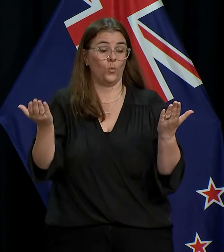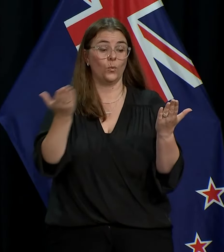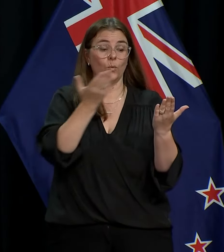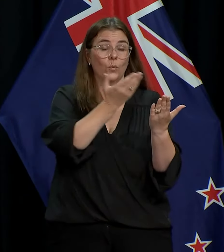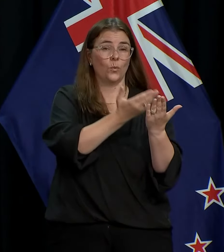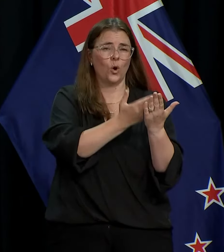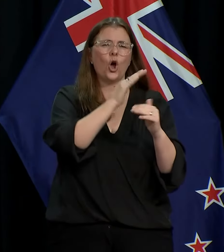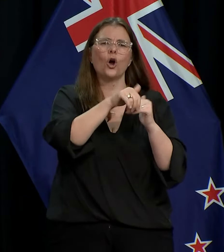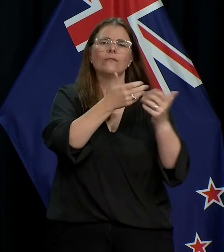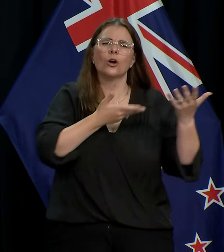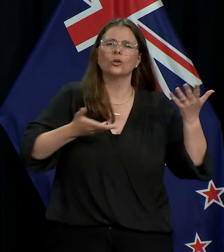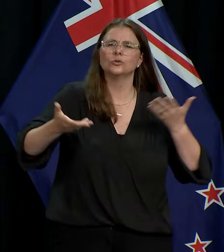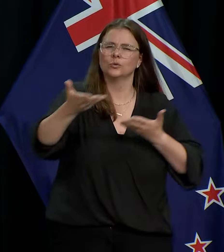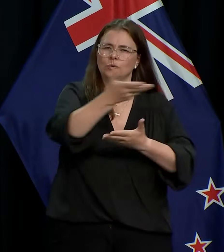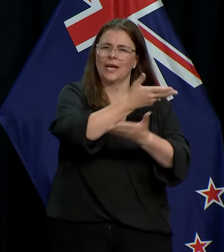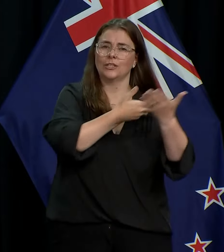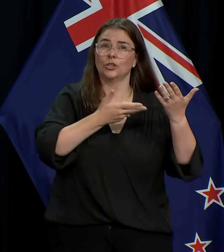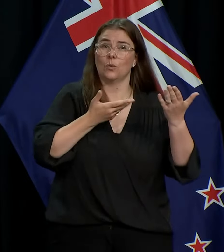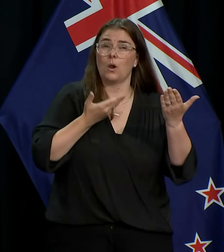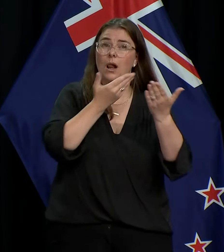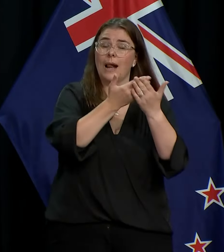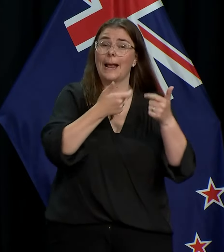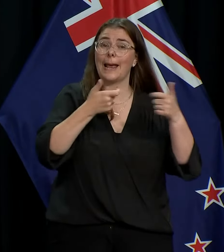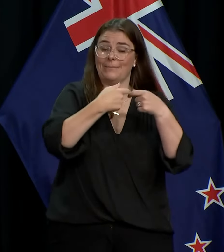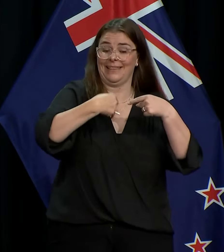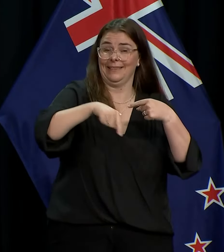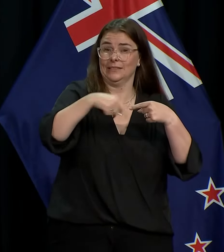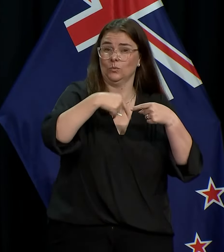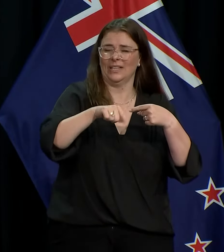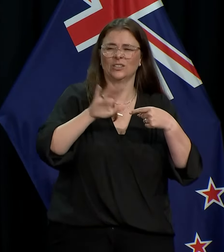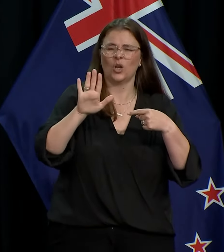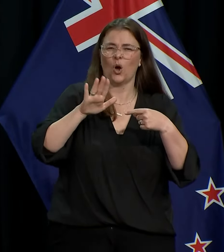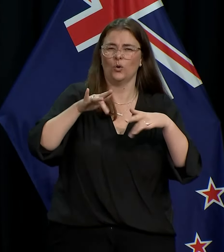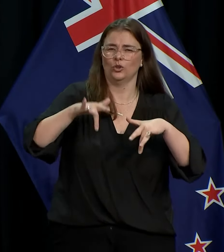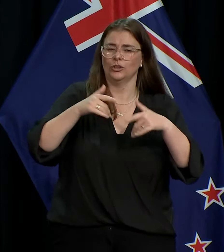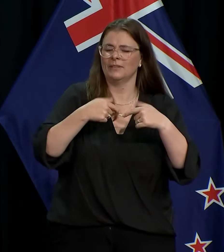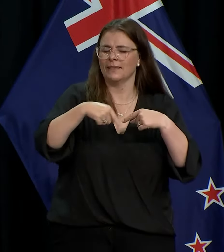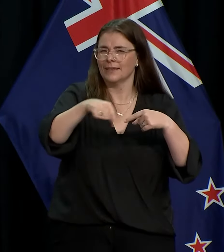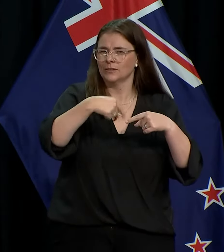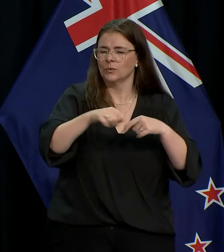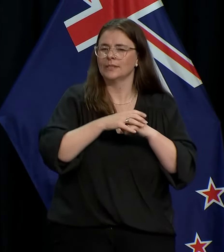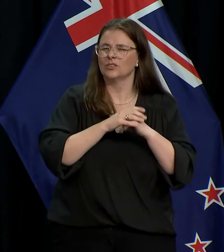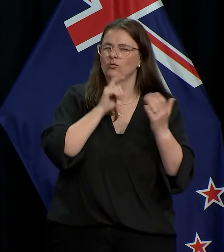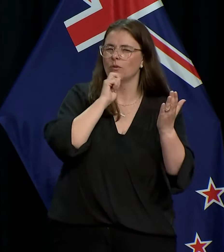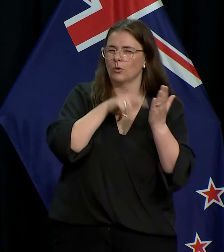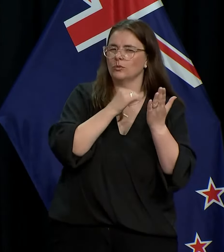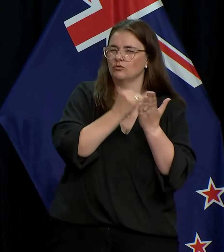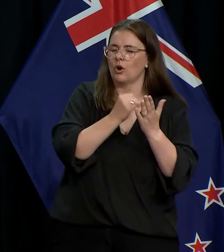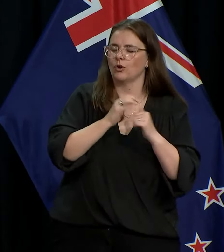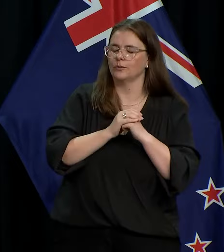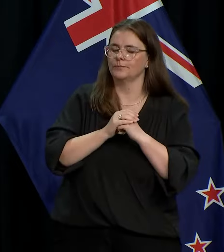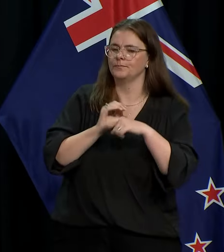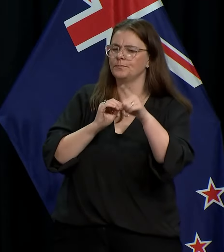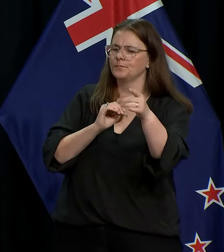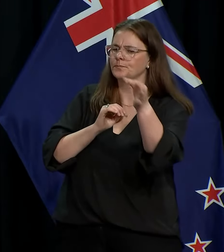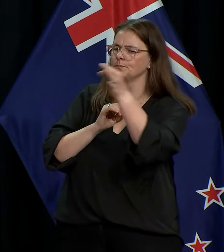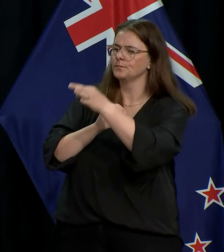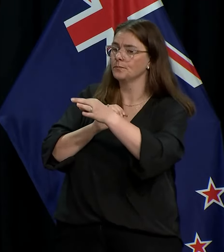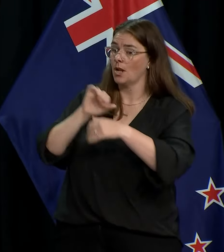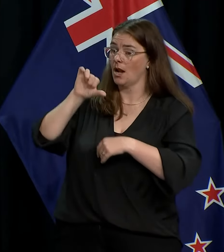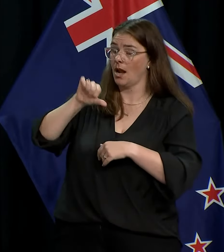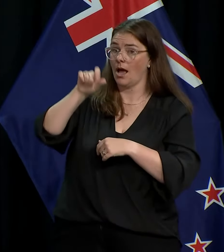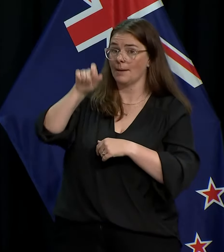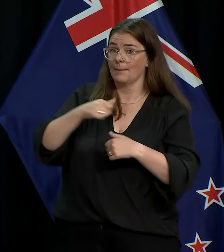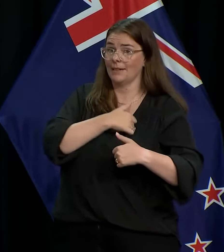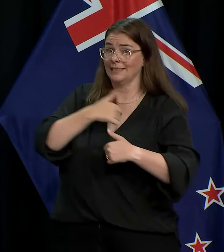on consultation due at a Cabinet committee this week. So again, not quite as has been reported. With the 9 people Jessica. who are going to be posted